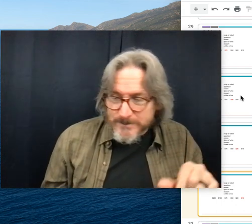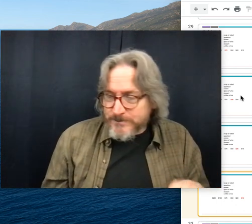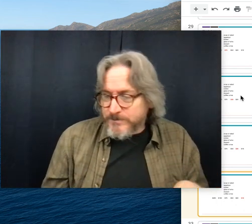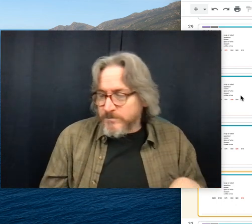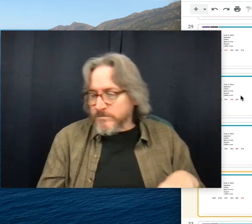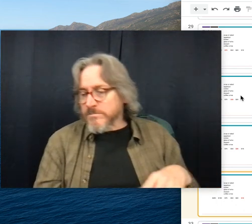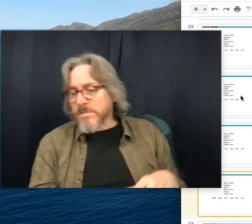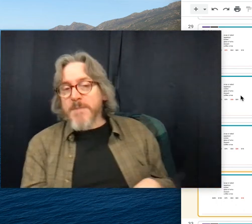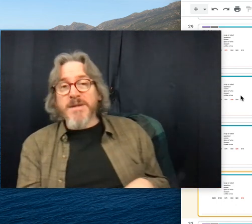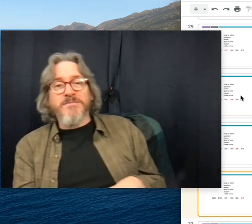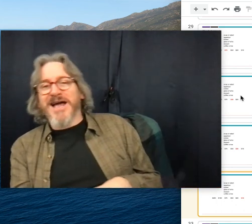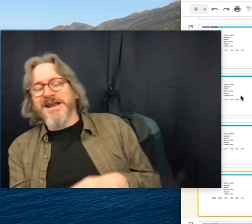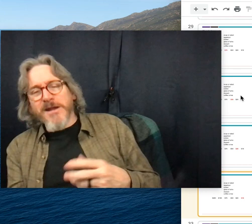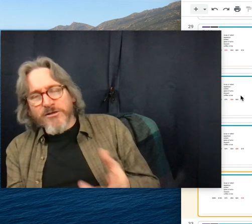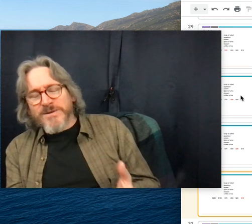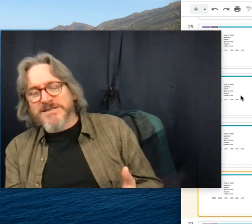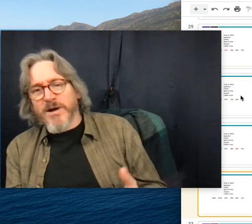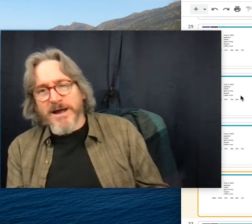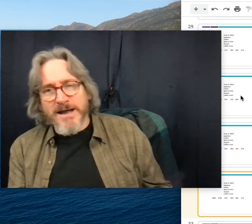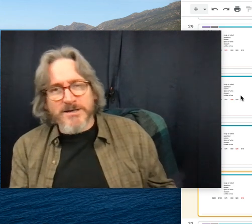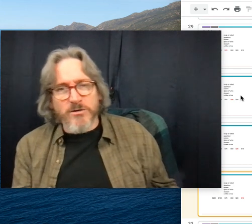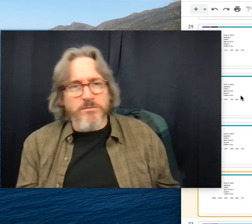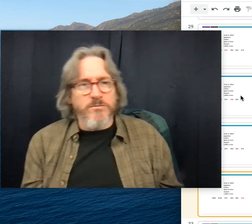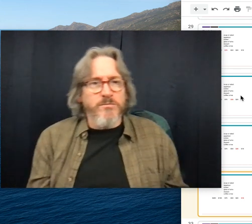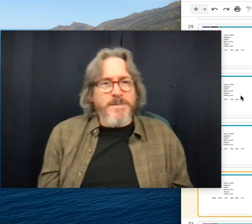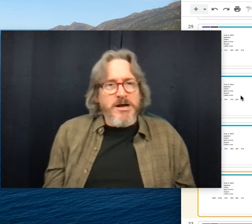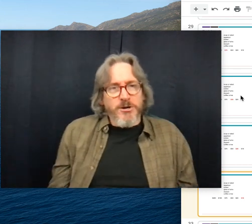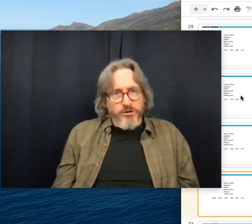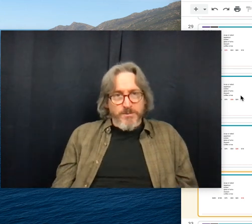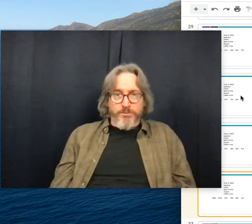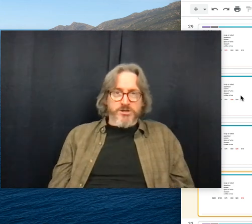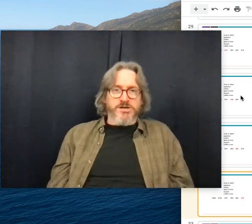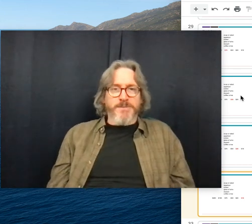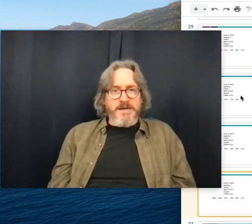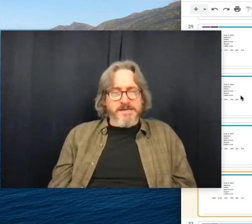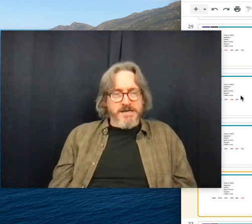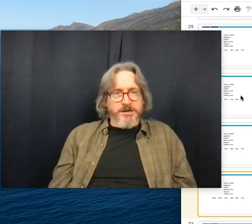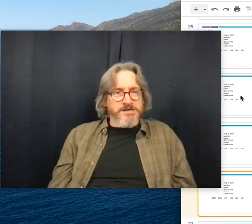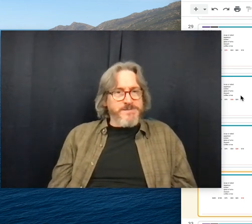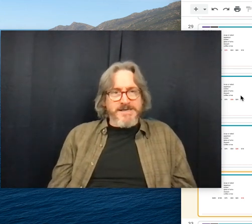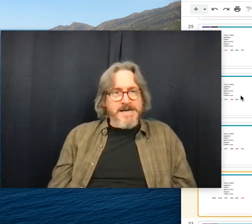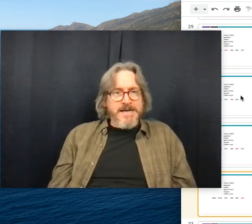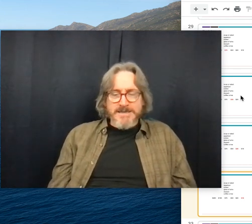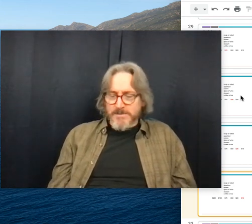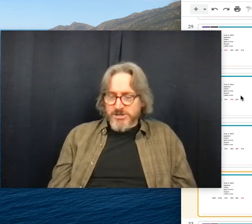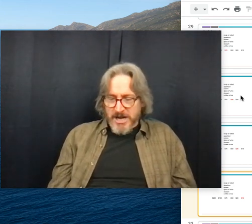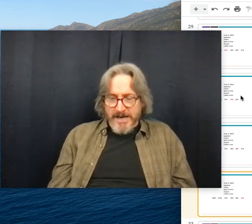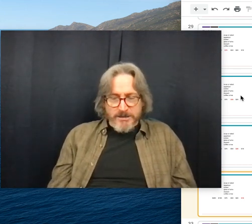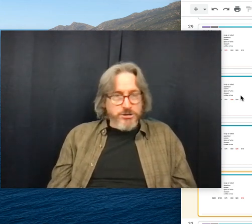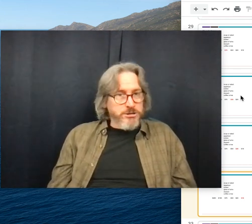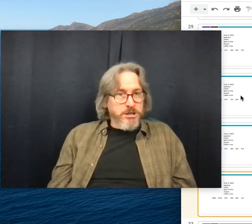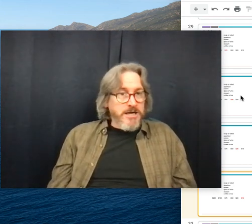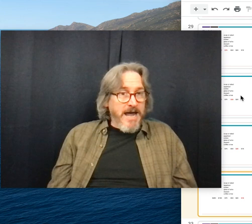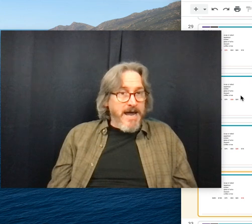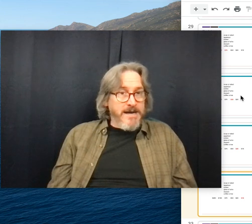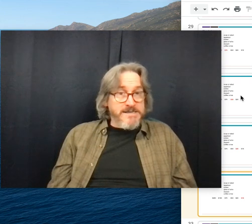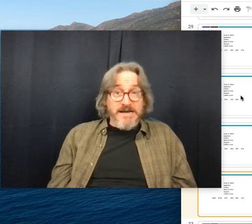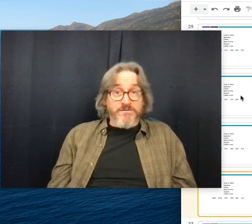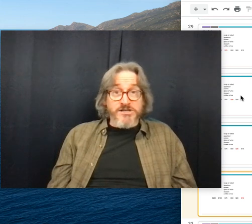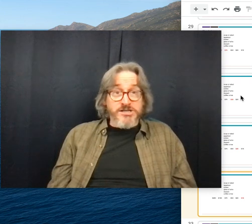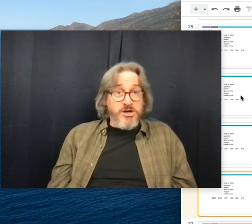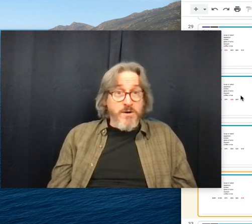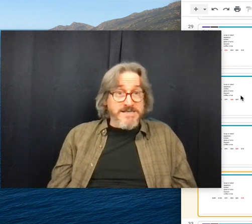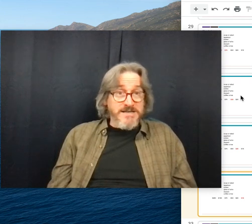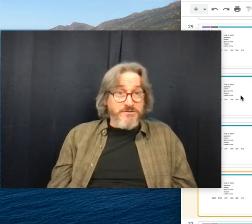good? And another reason why I'm not going to put the book's opinions on here is because times change and